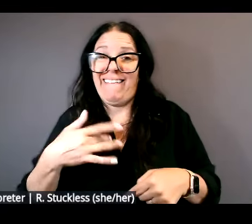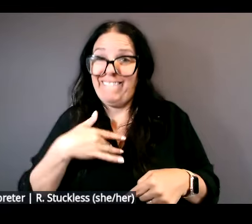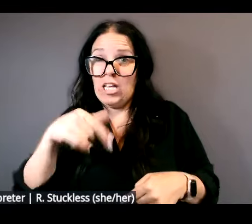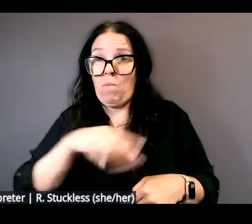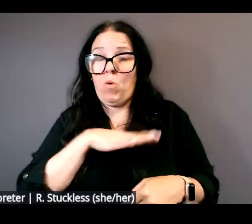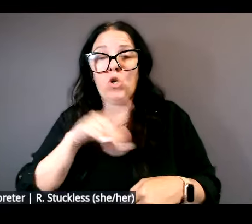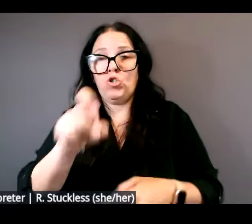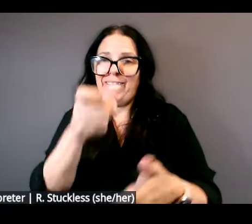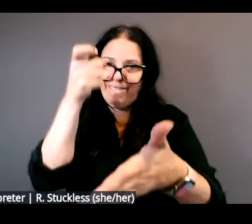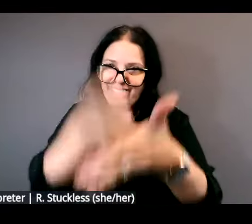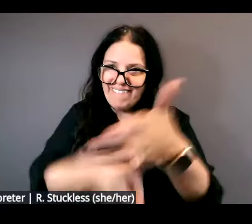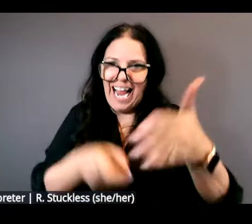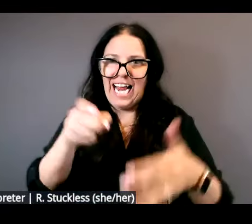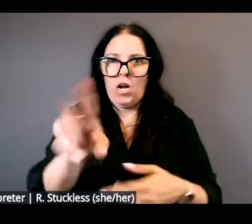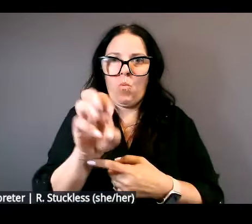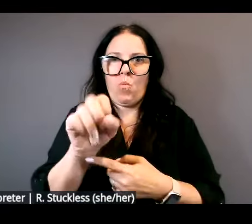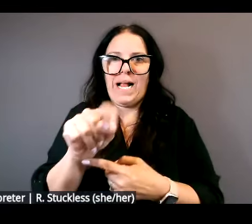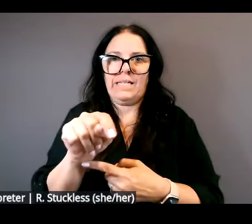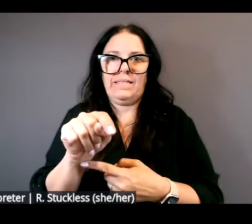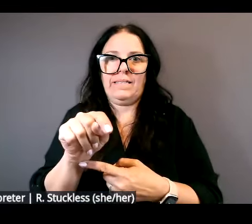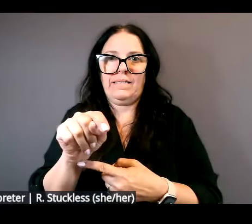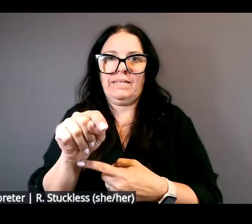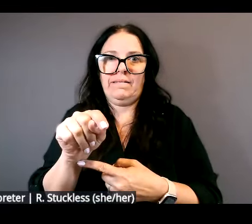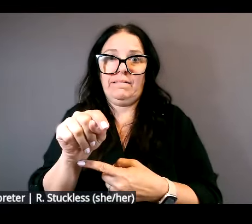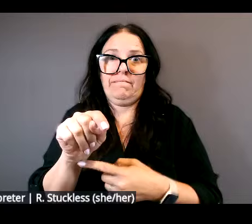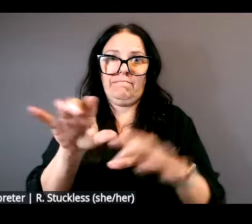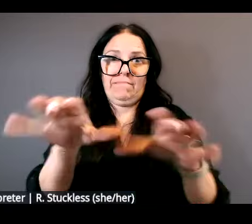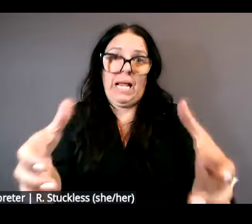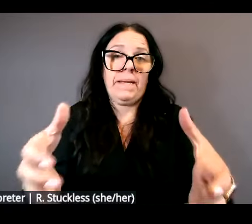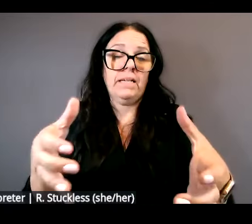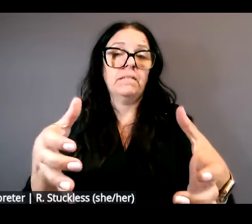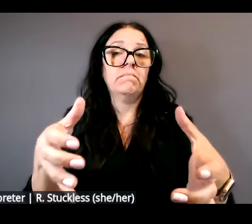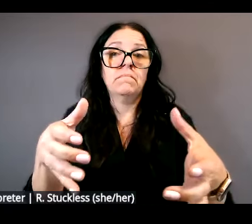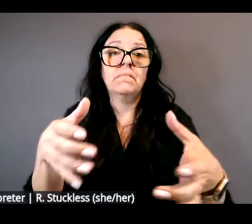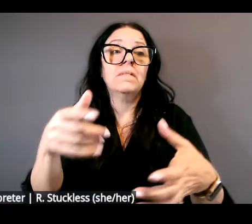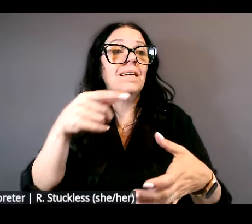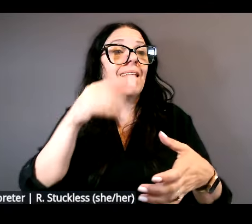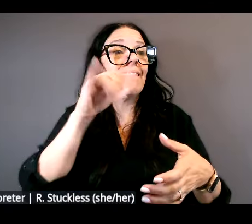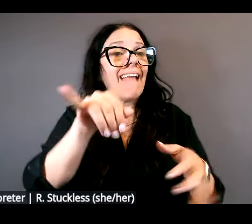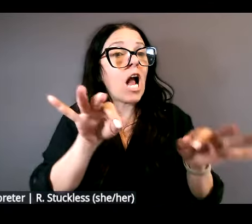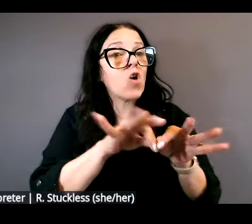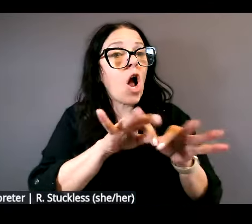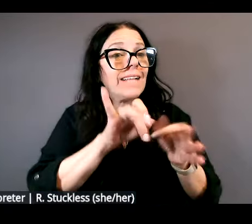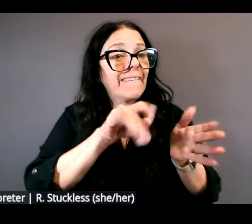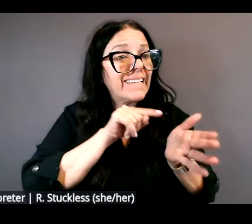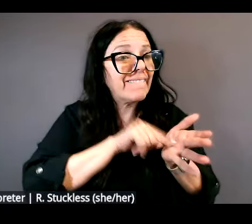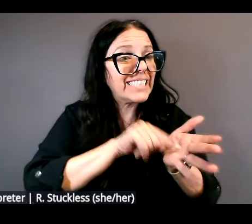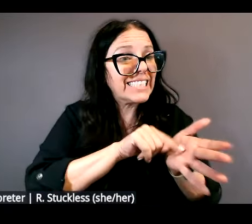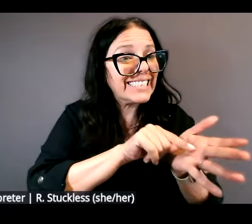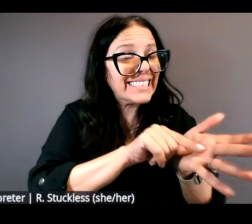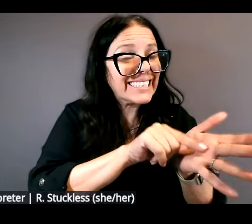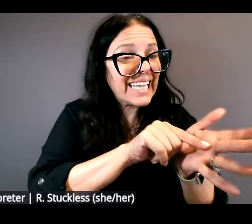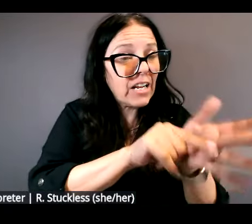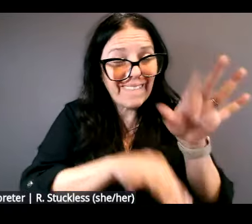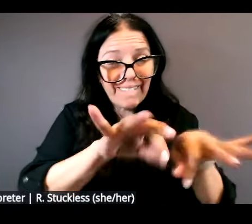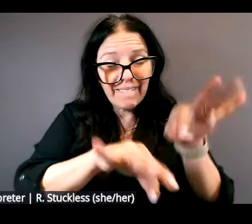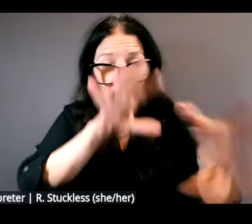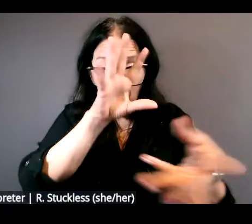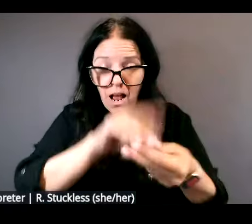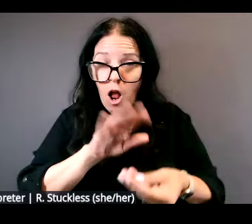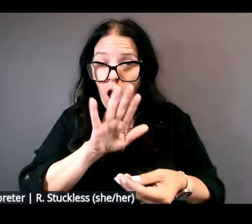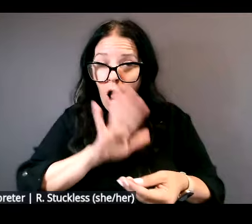to charge them with the cost of your investigation, which yielded nearly 1,000 invalid signatures. I understand